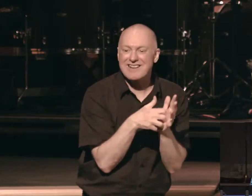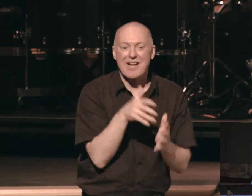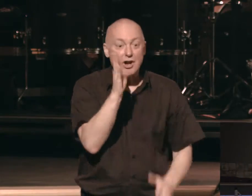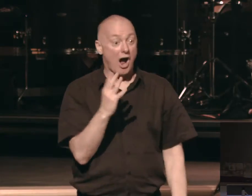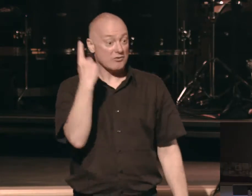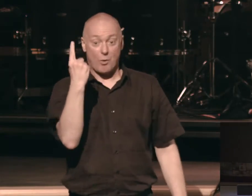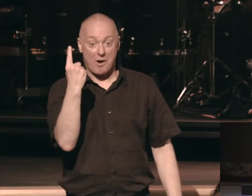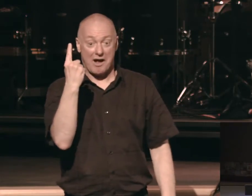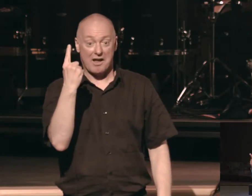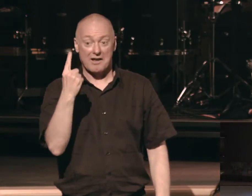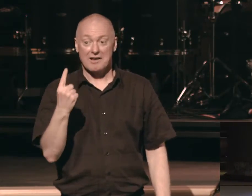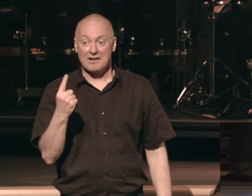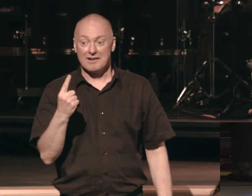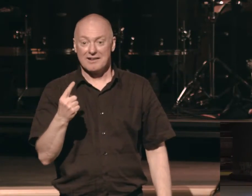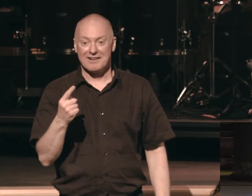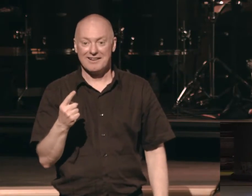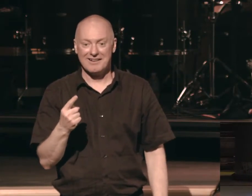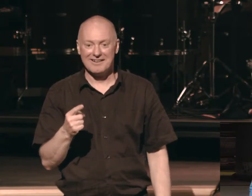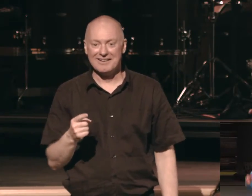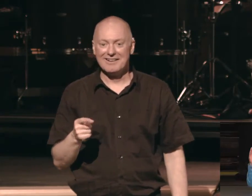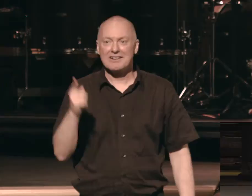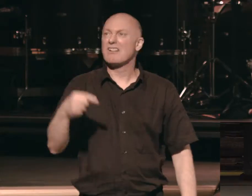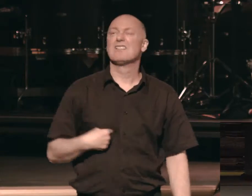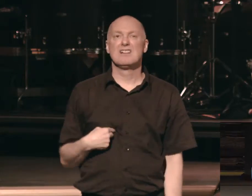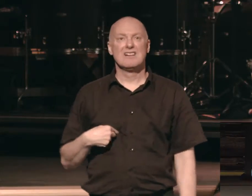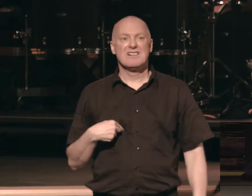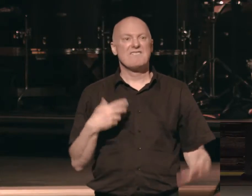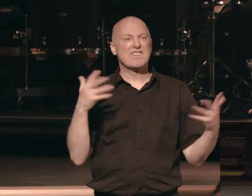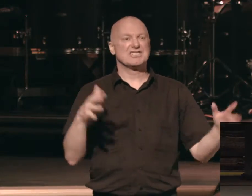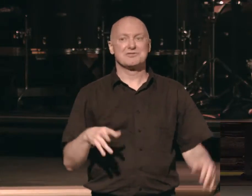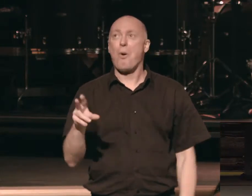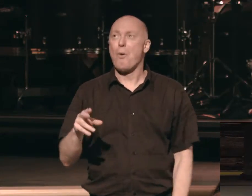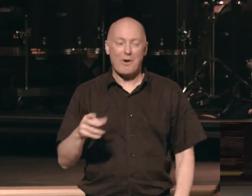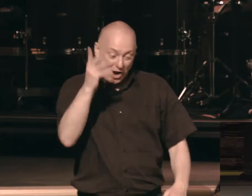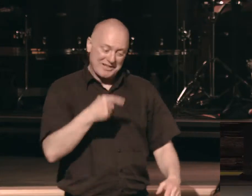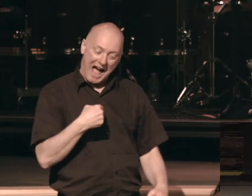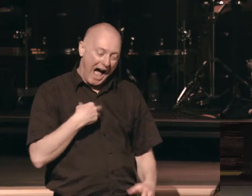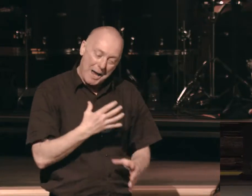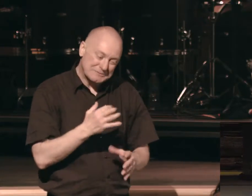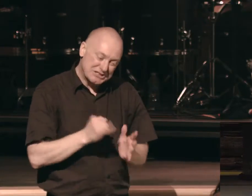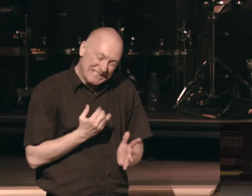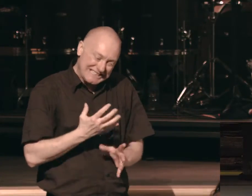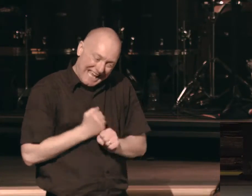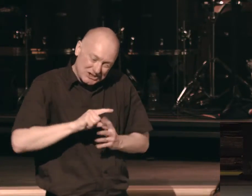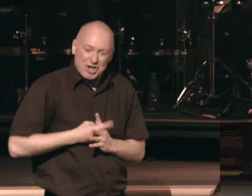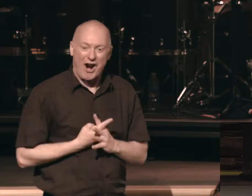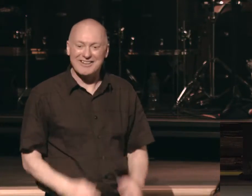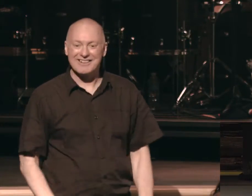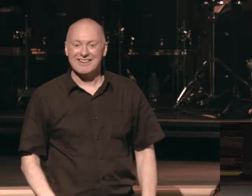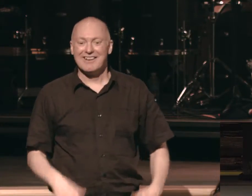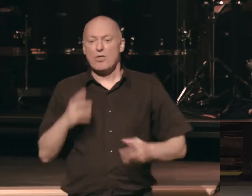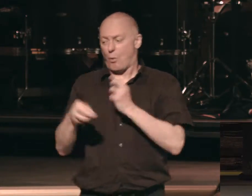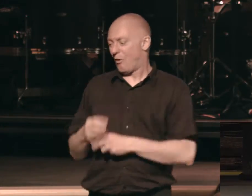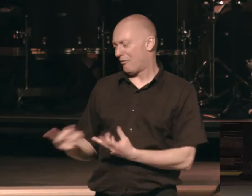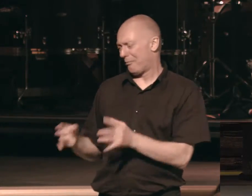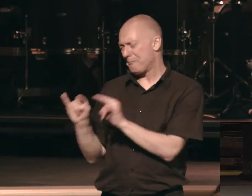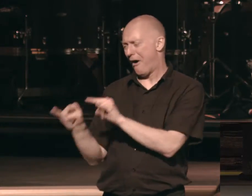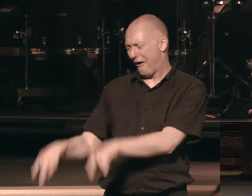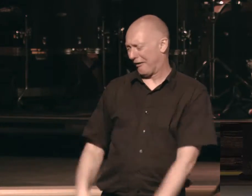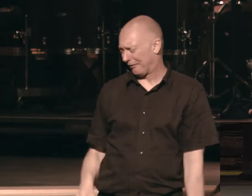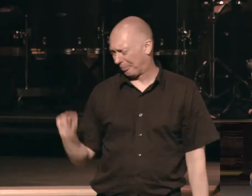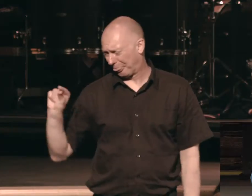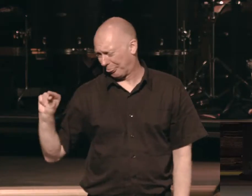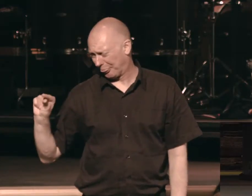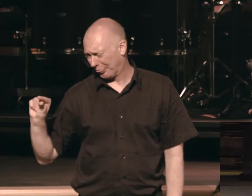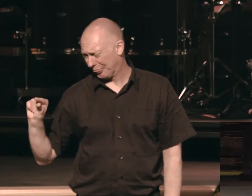God is the one, yeah, you can tell me I'm done, and God's like, I'm just getting started. They look at the stump, they mock it. They look at the shoot, they